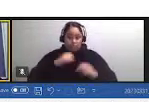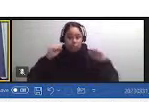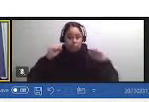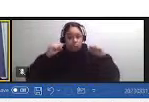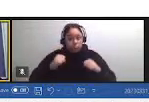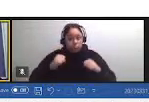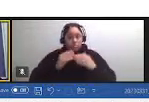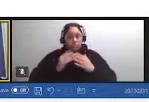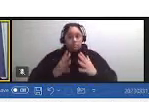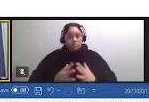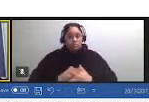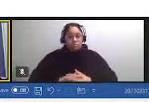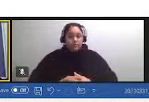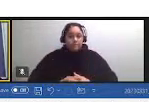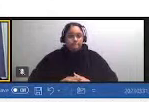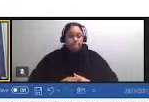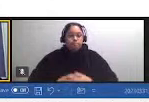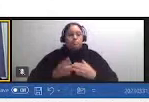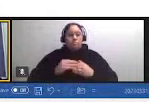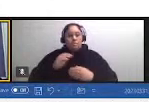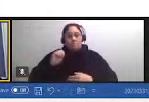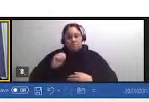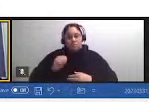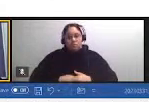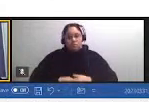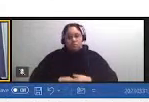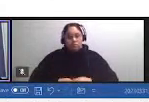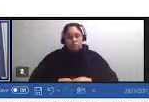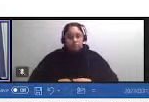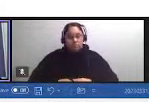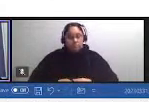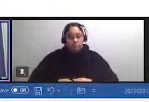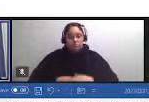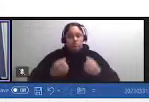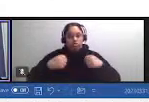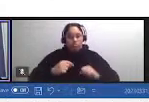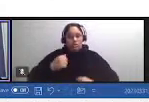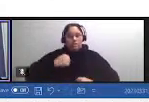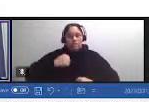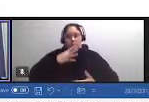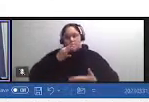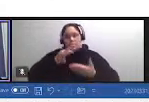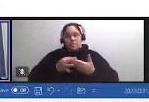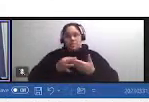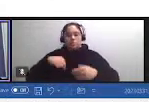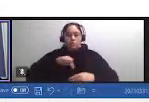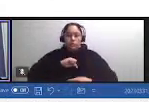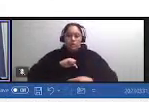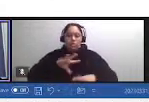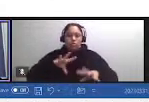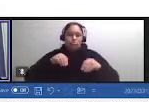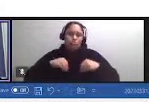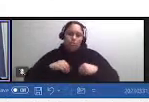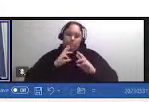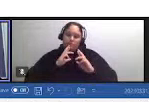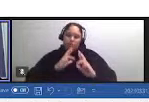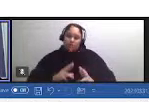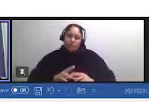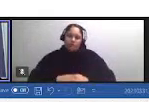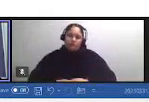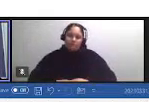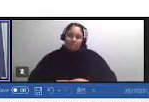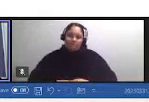agreement, members? Member Maseko? Chair, I propose that we adopt the report